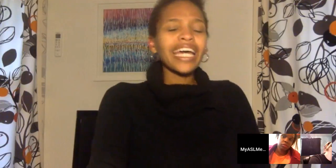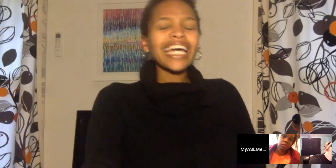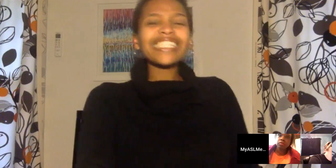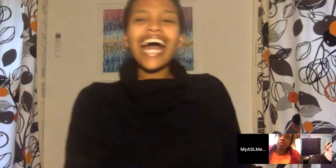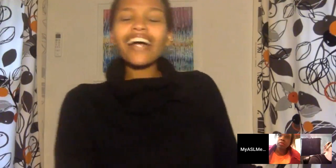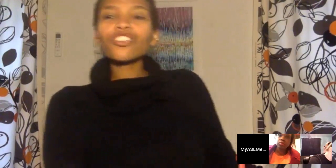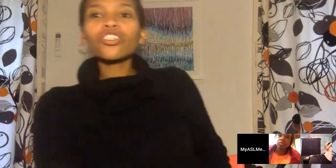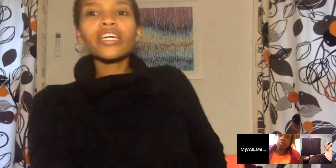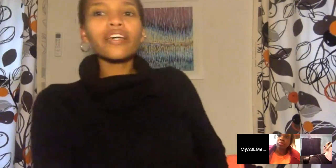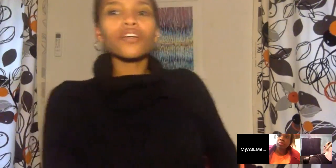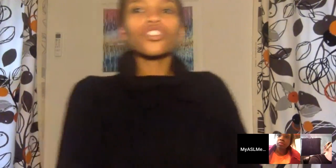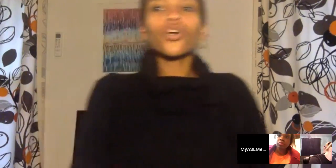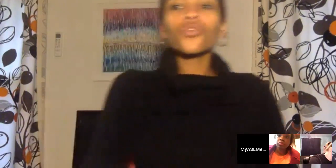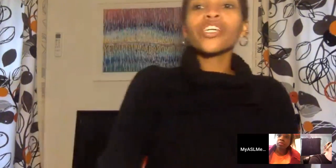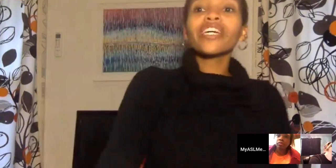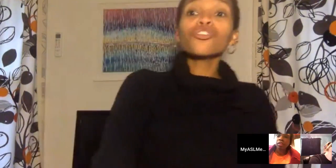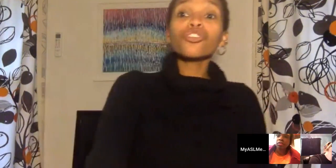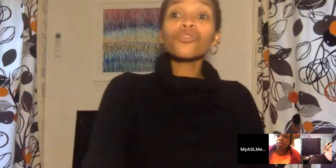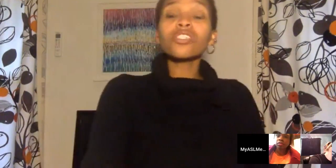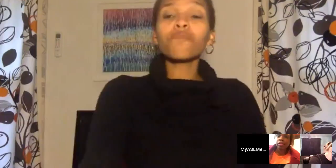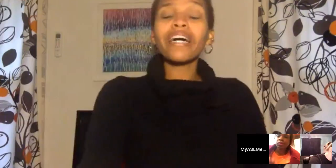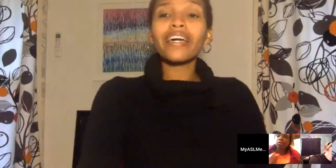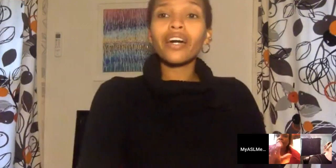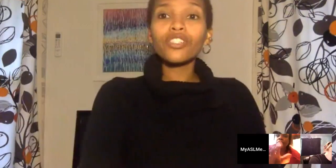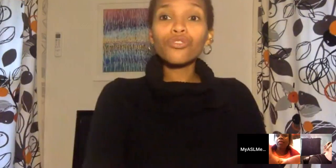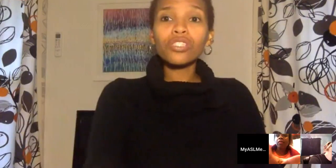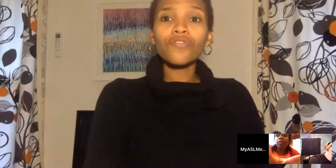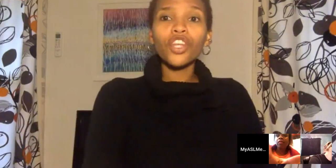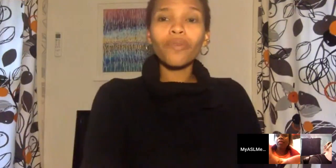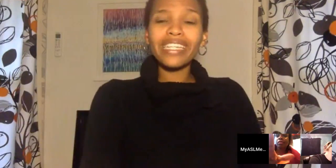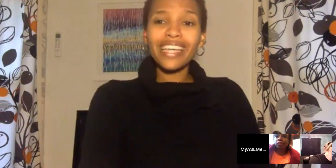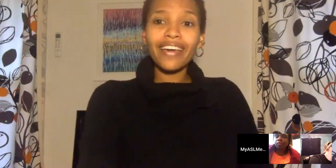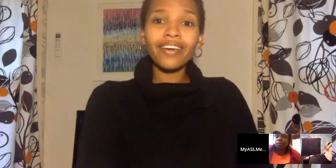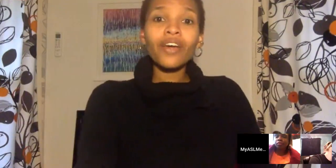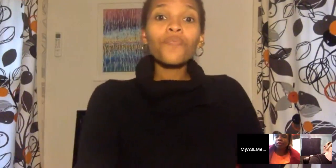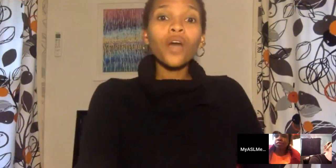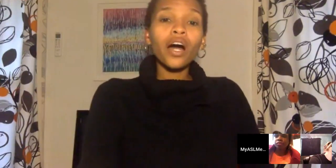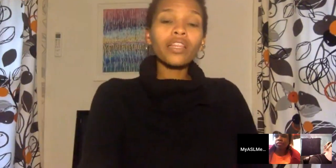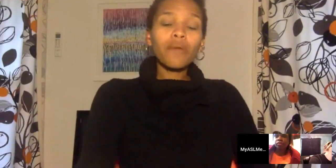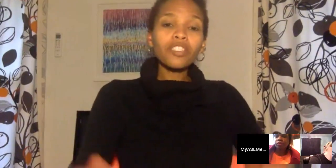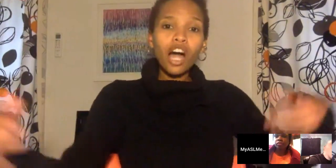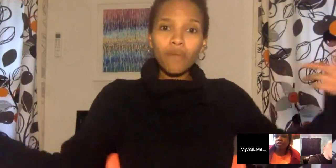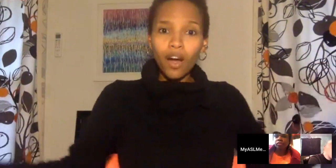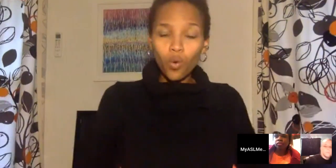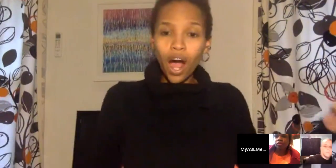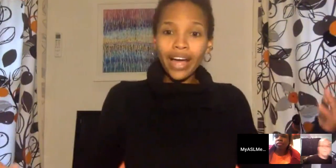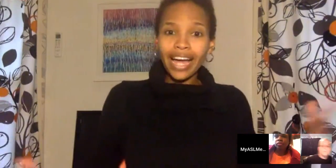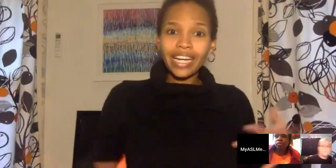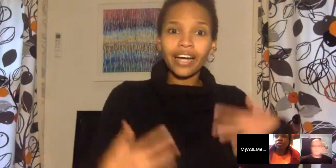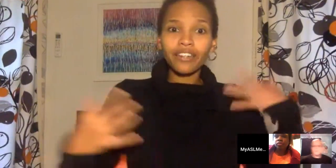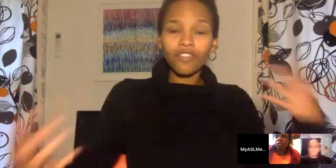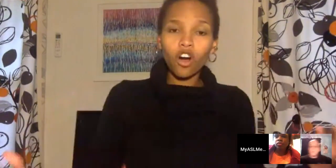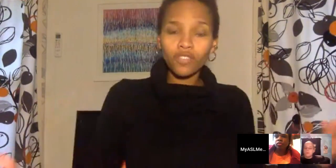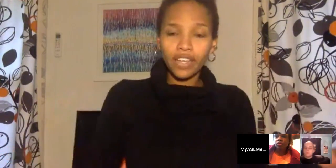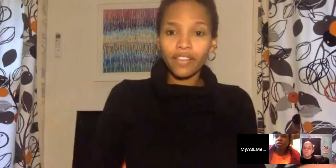It's actually, so she introduces the video by saying, let me talk about why I got involved in